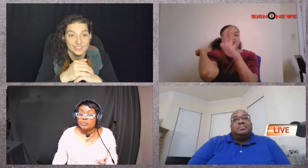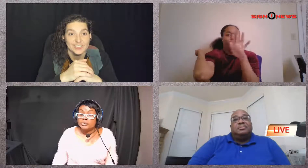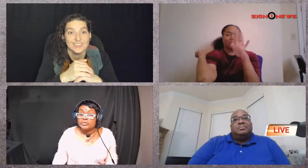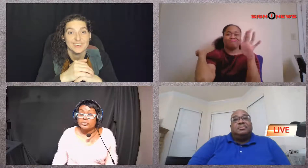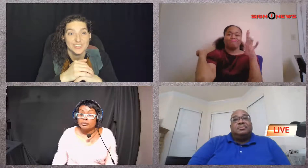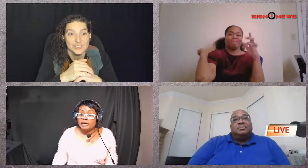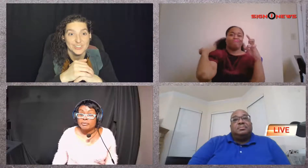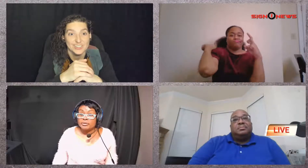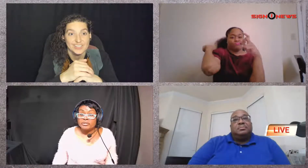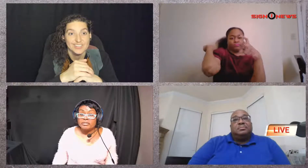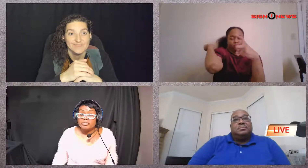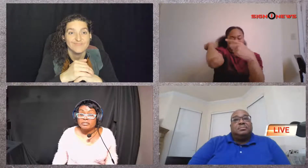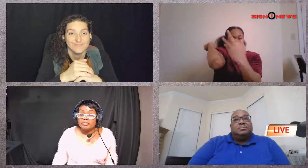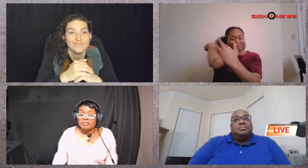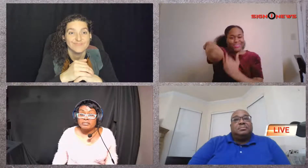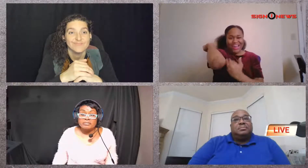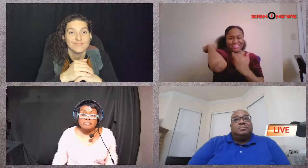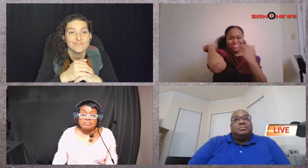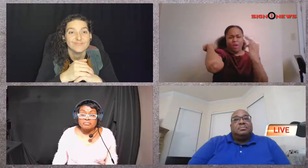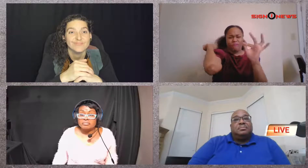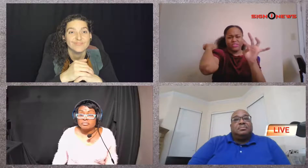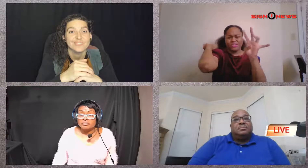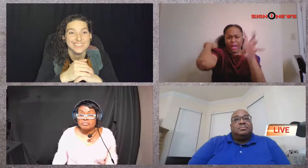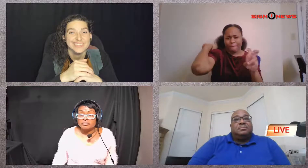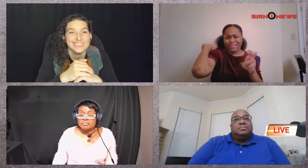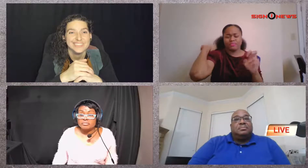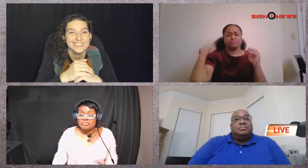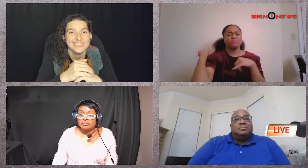And I did a research paper.